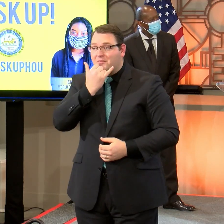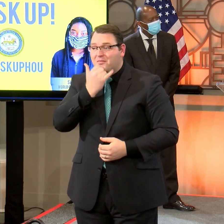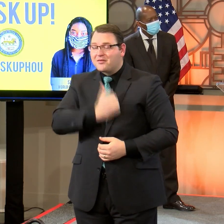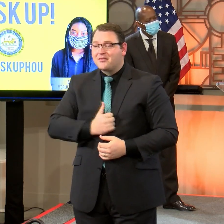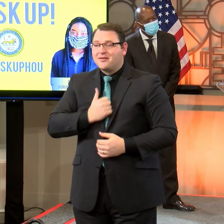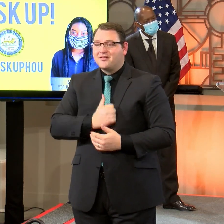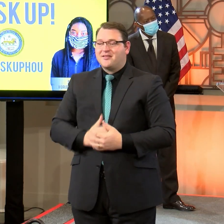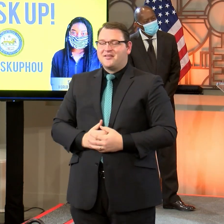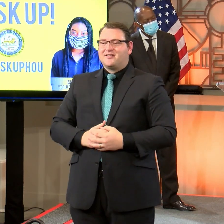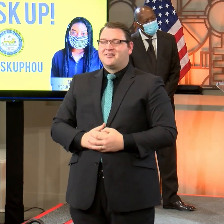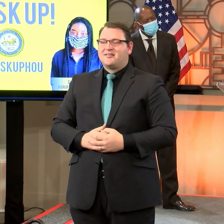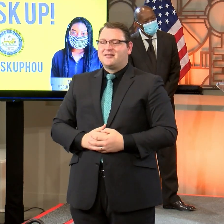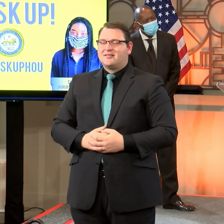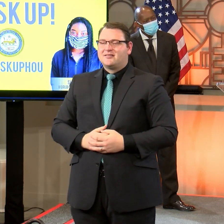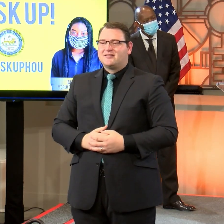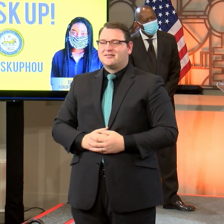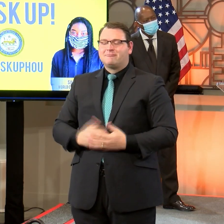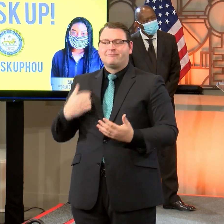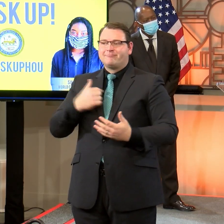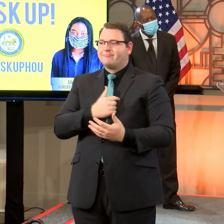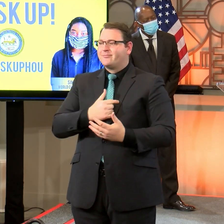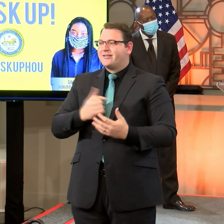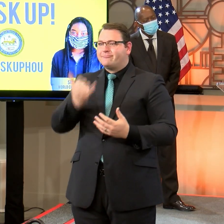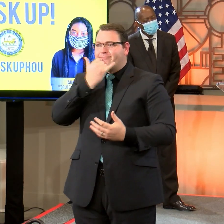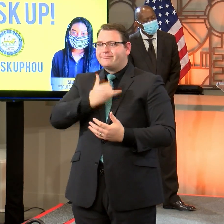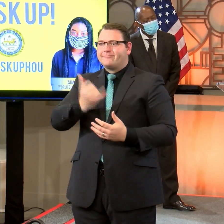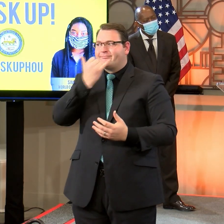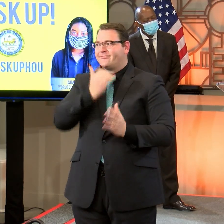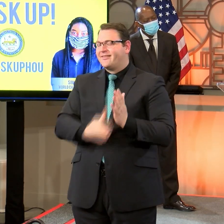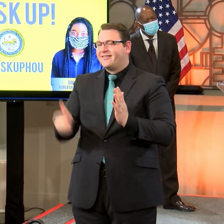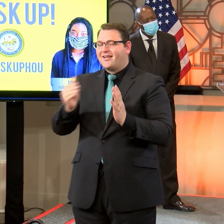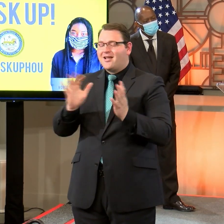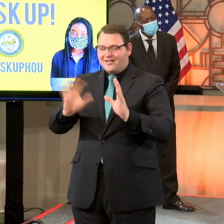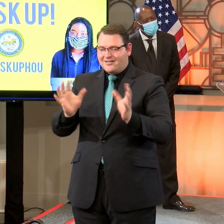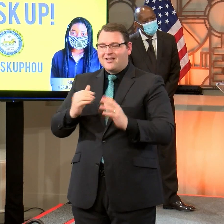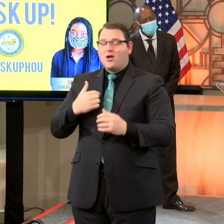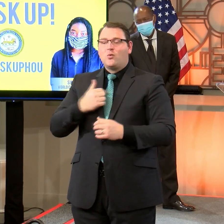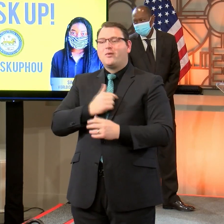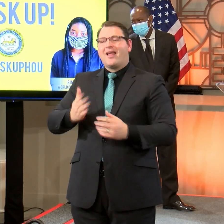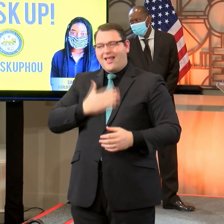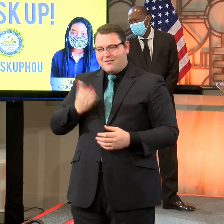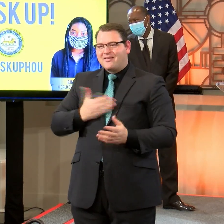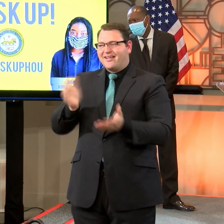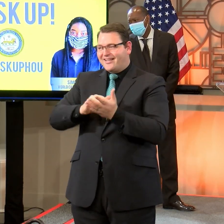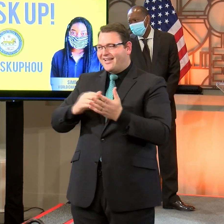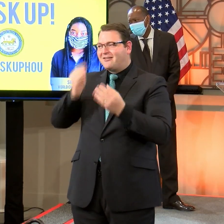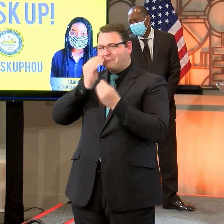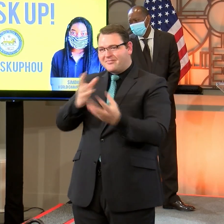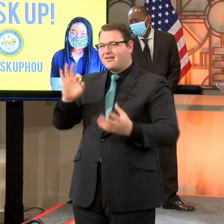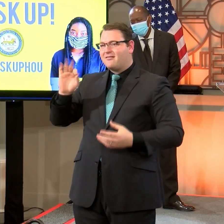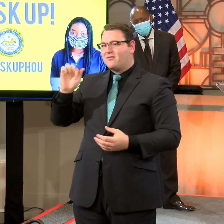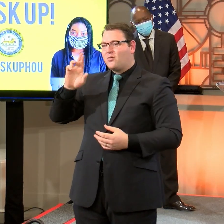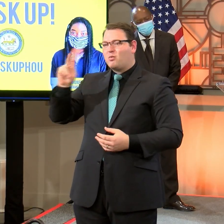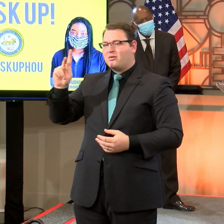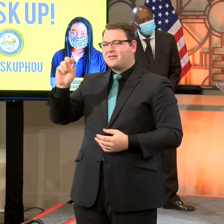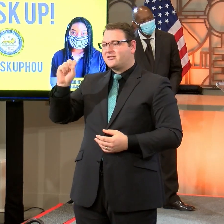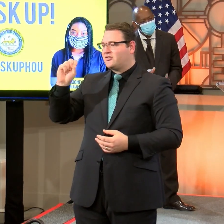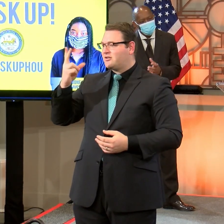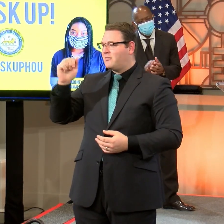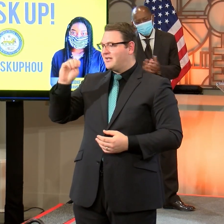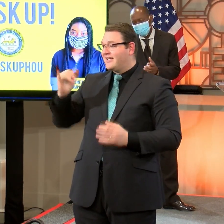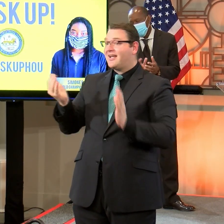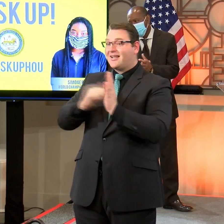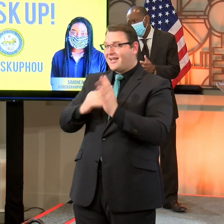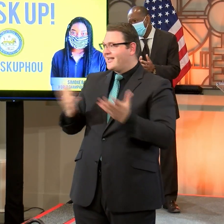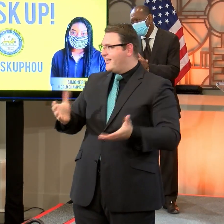sorry. We keep doing this, and we are so happy to keep doing this. Farouk Shami is here with Farouk Systems, and he has